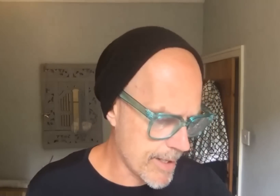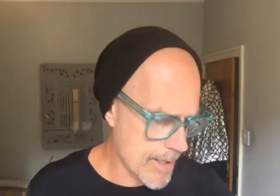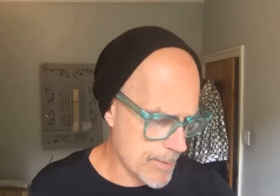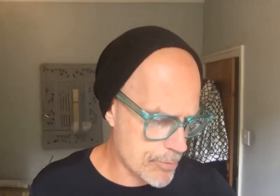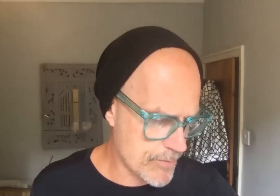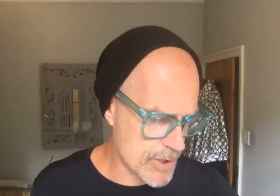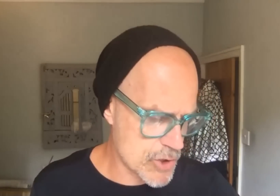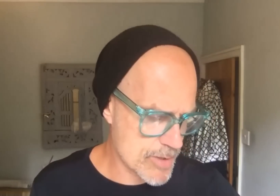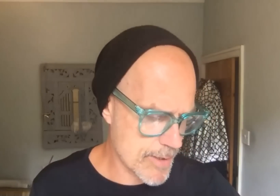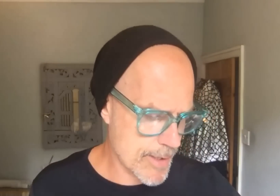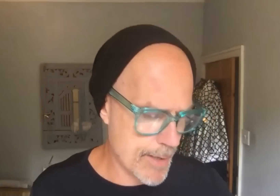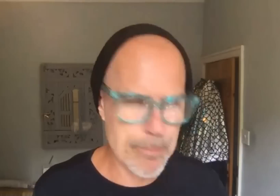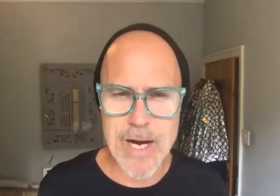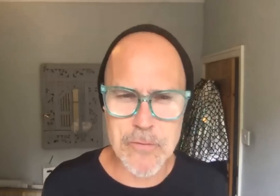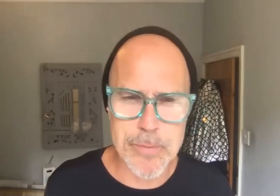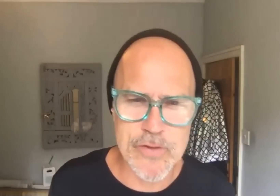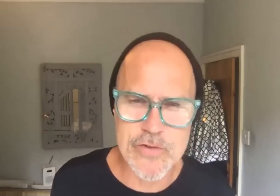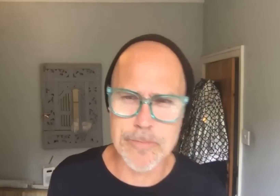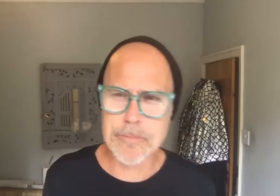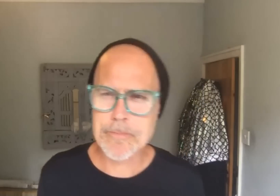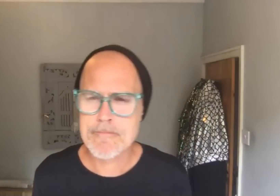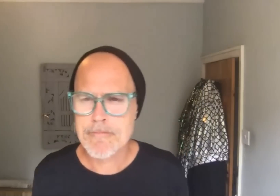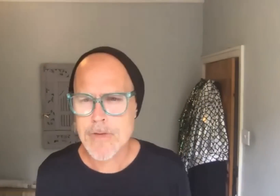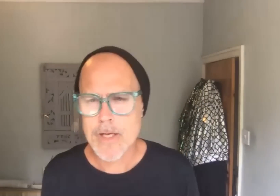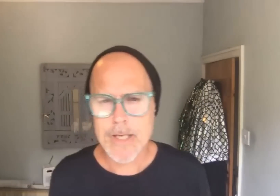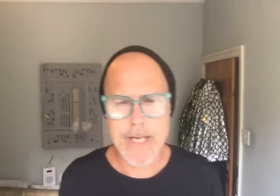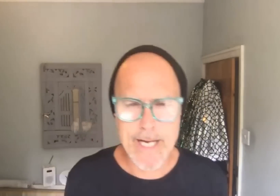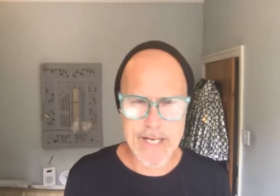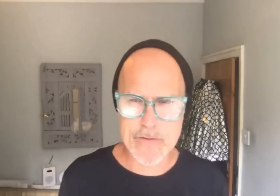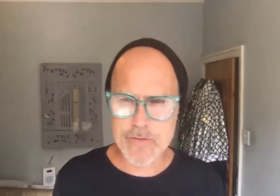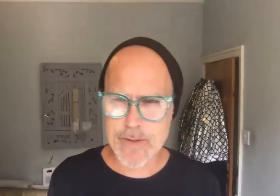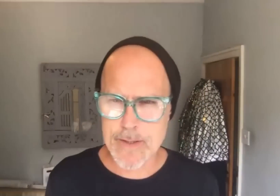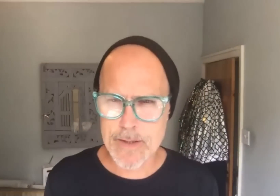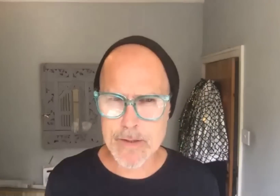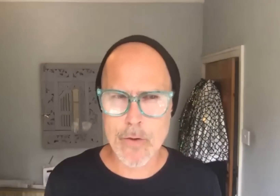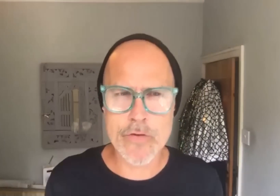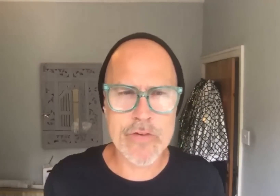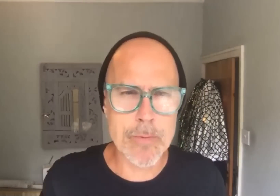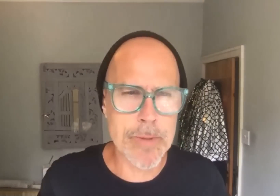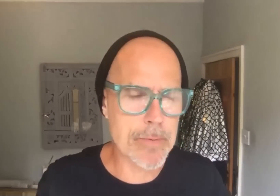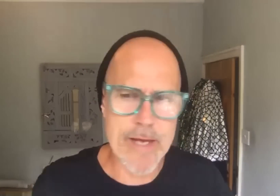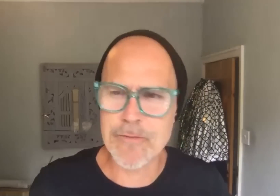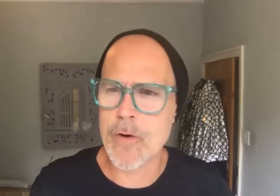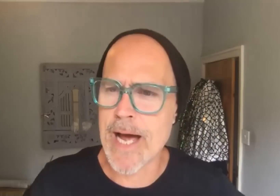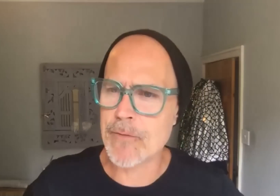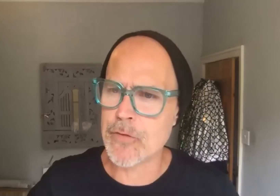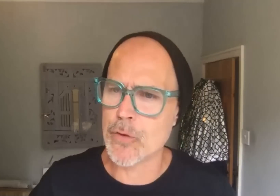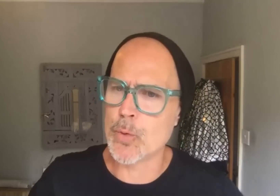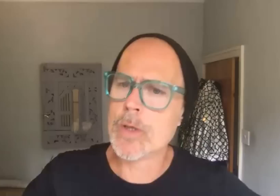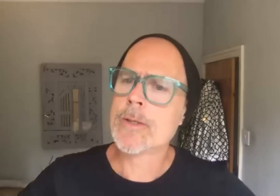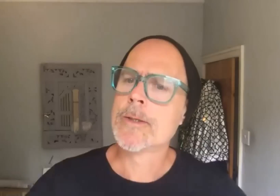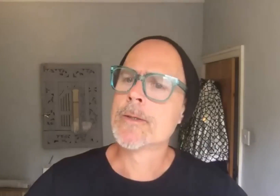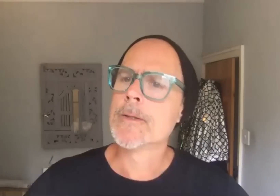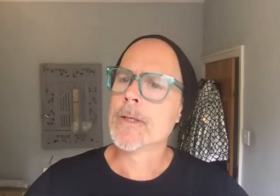occupy a privileged and powerful position. And non-disabled people therefore have to